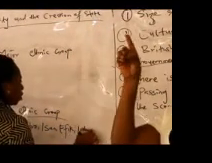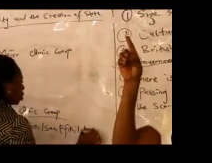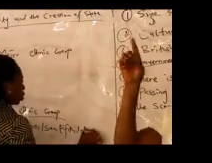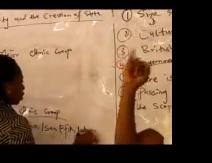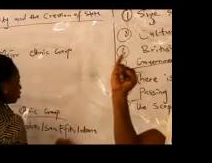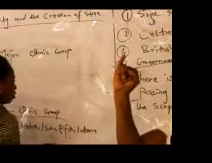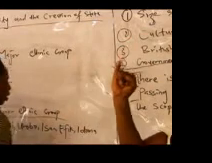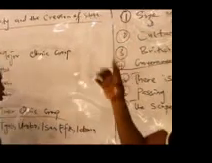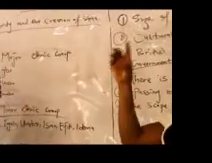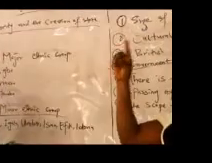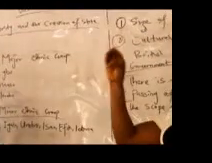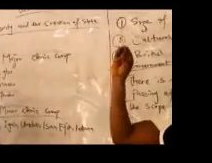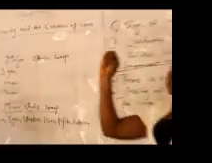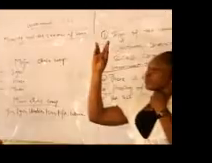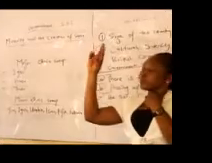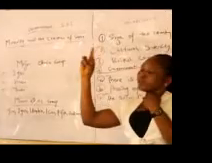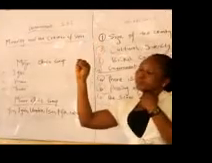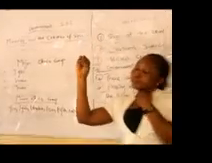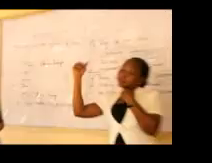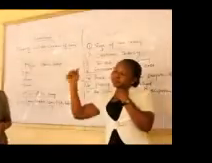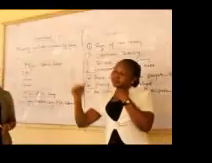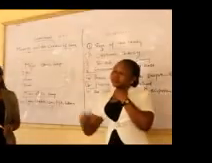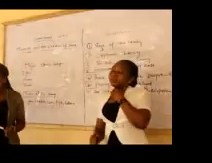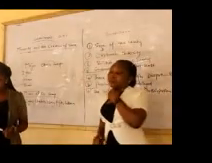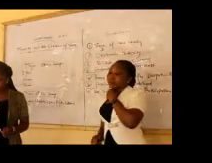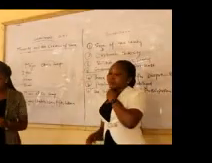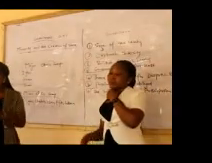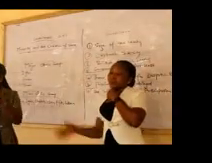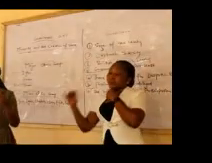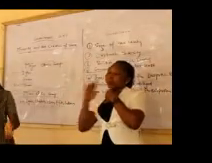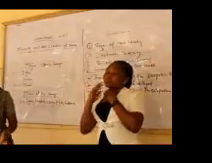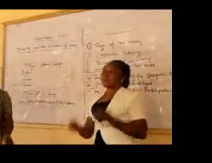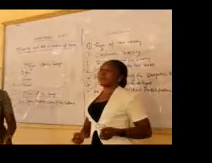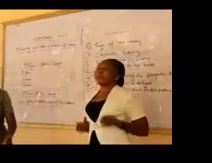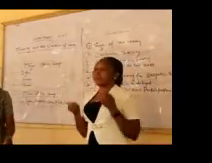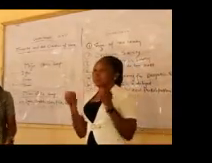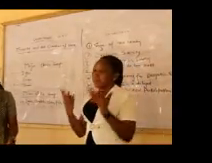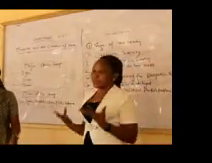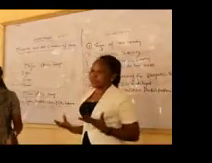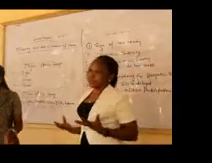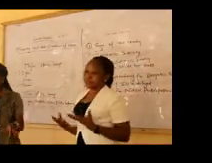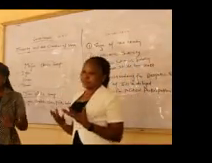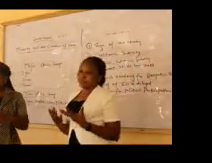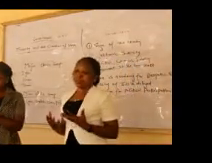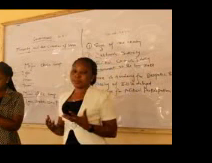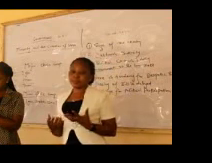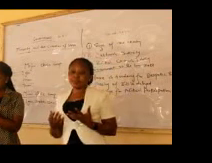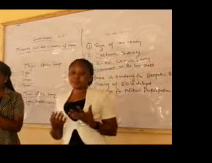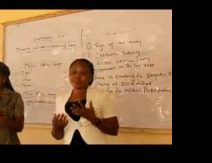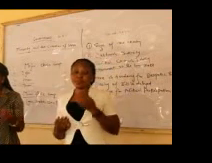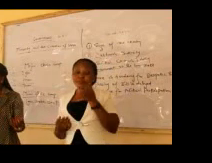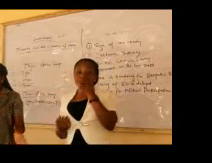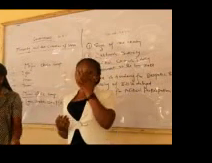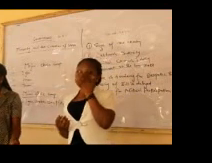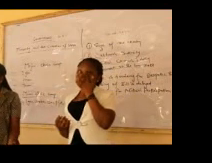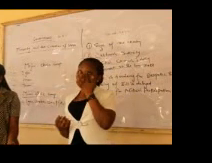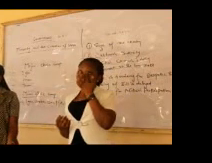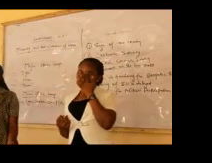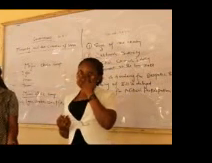Idoma. There are much, just to mention but a few of them. There are so many. We have TV, Igala,